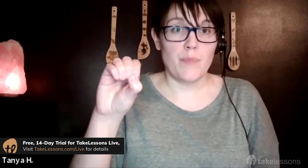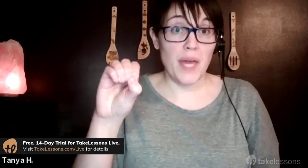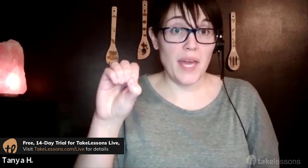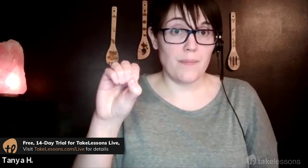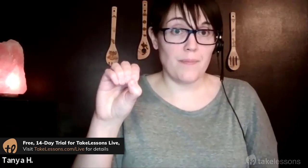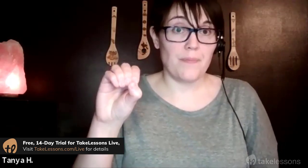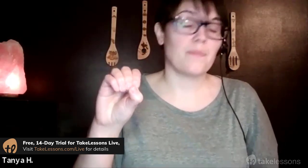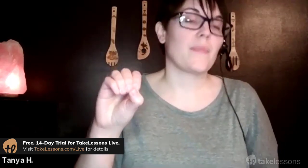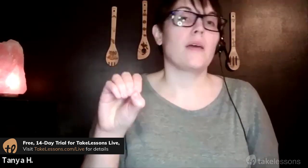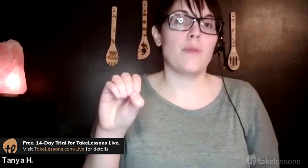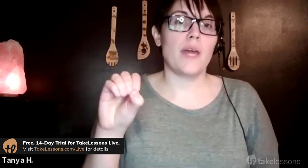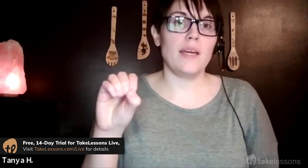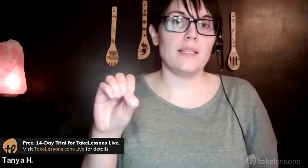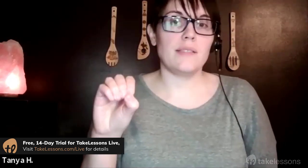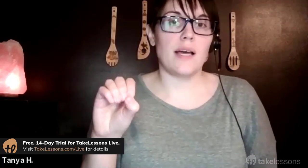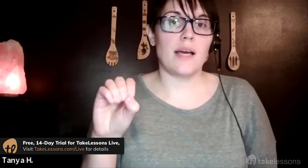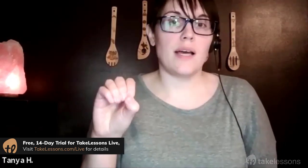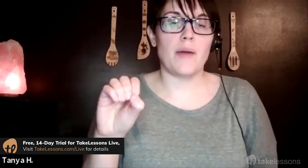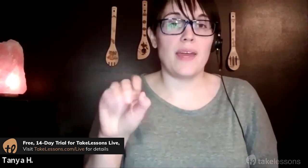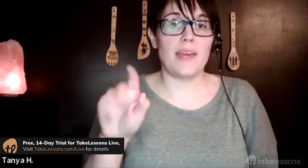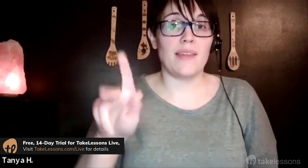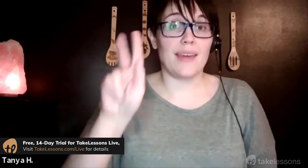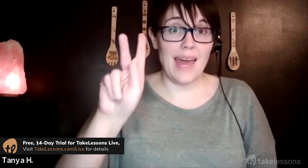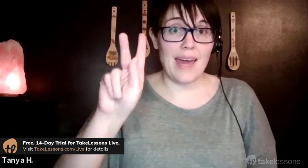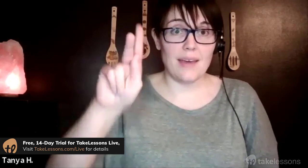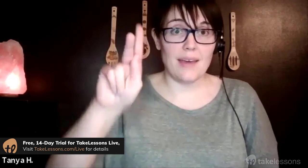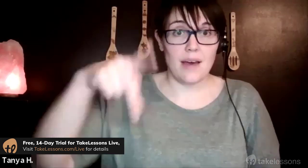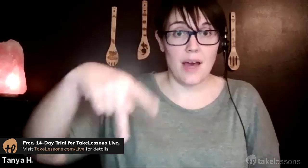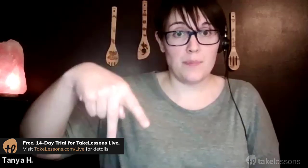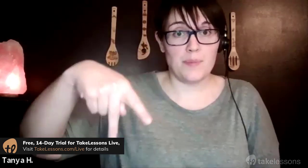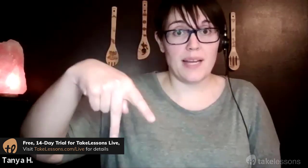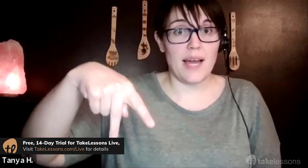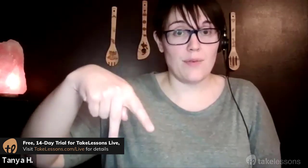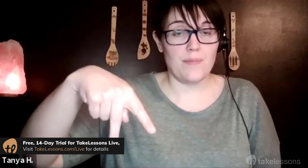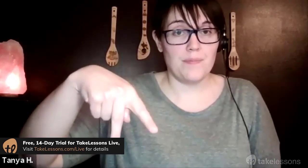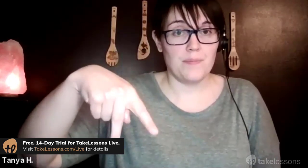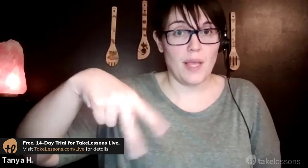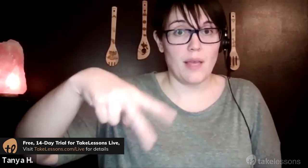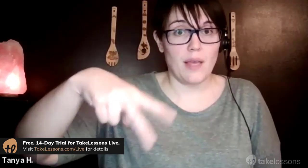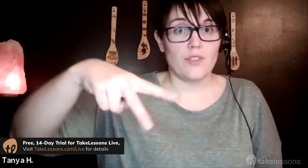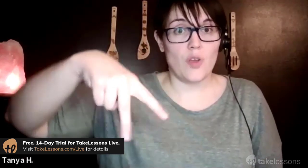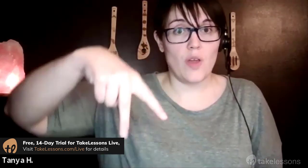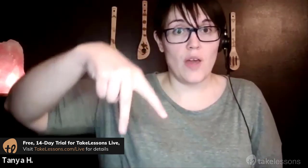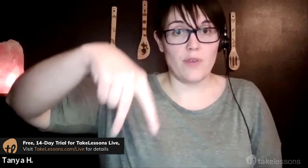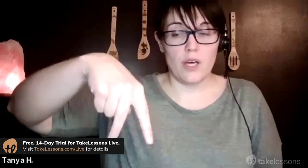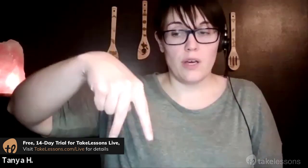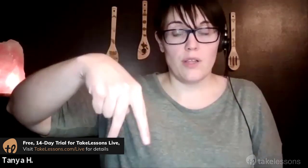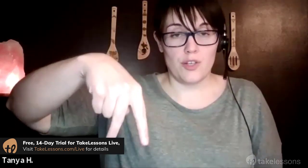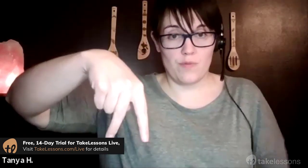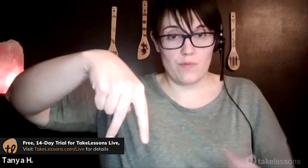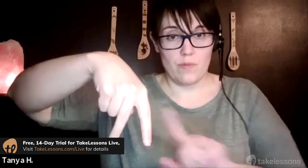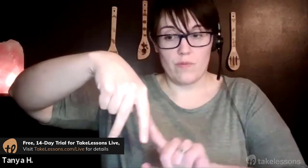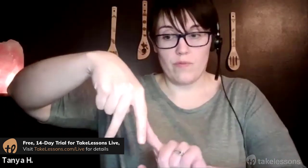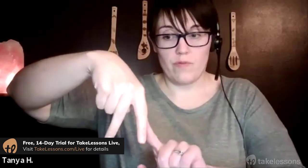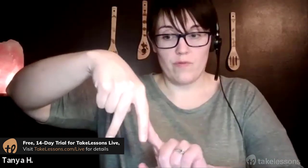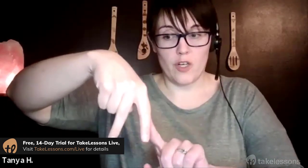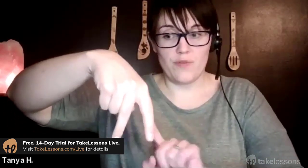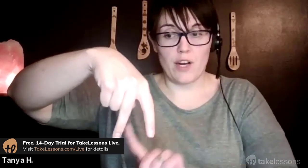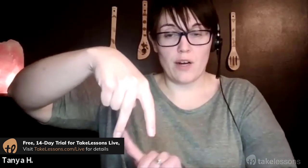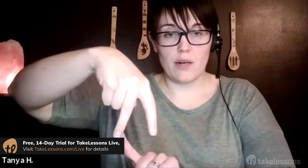P. P is done by making the K upside down. So you have the first finger and the